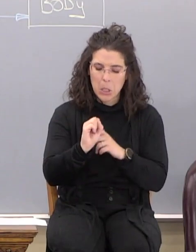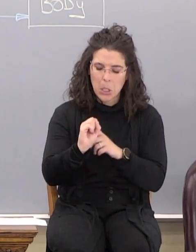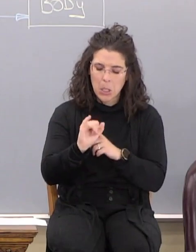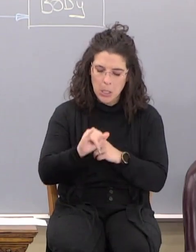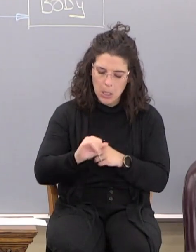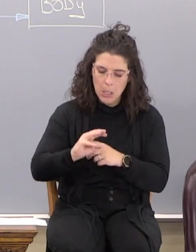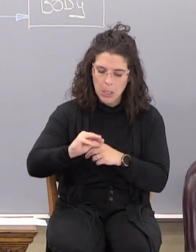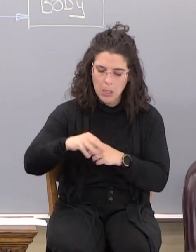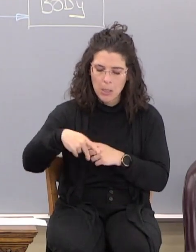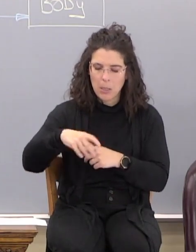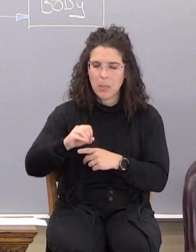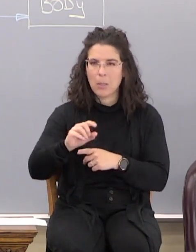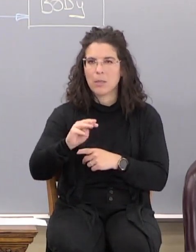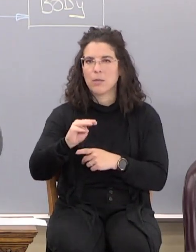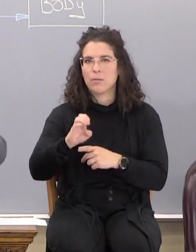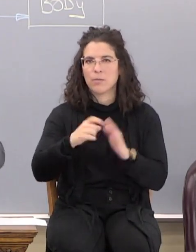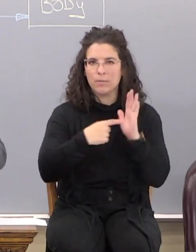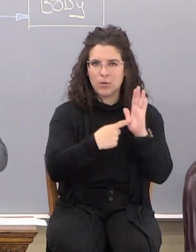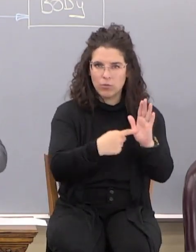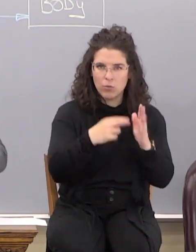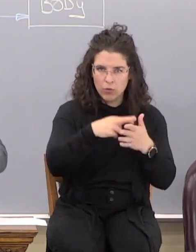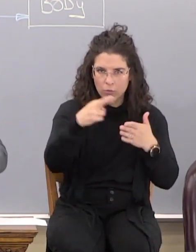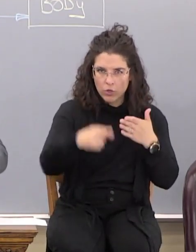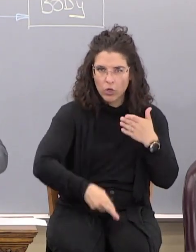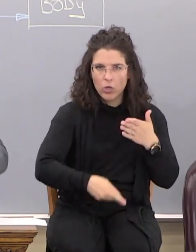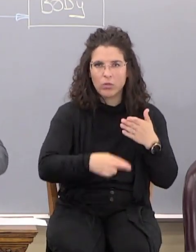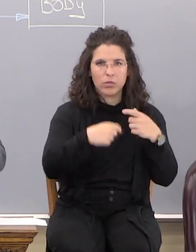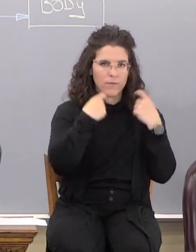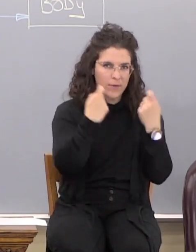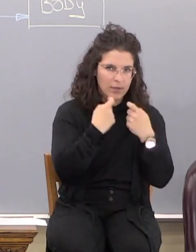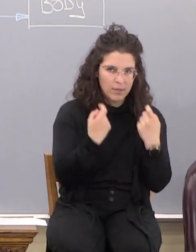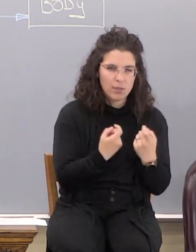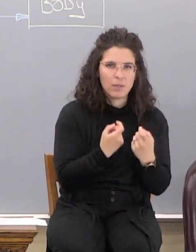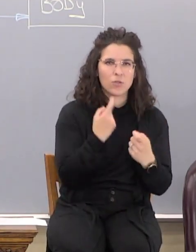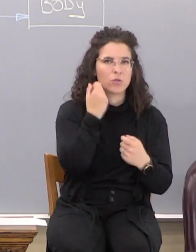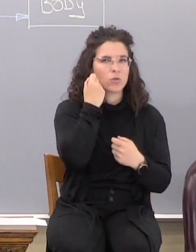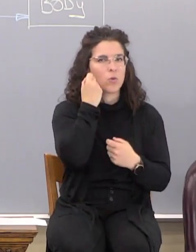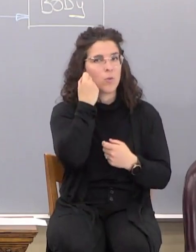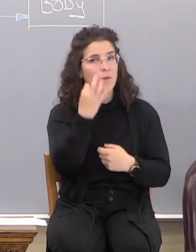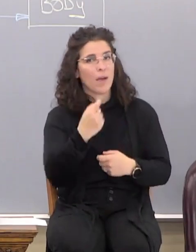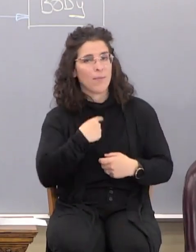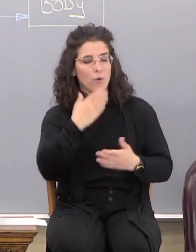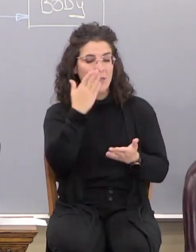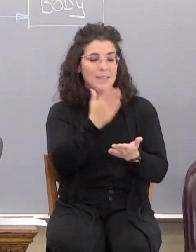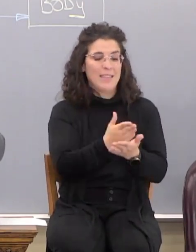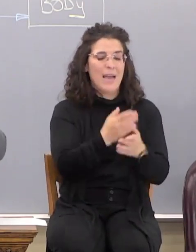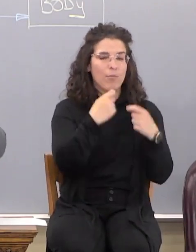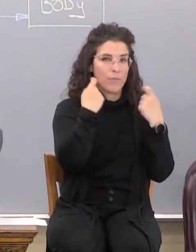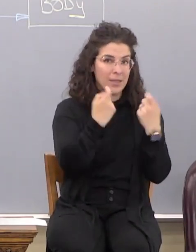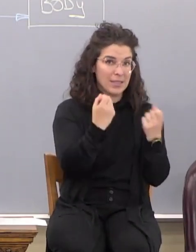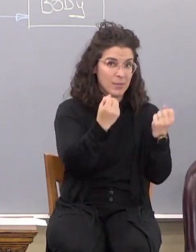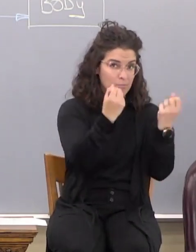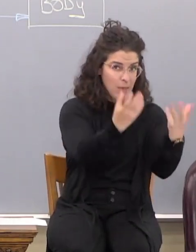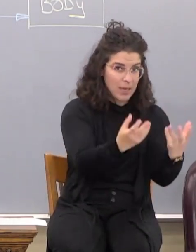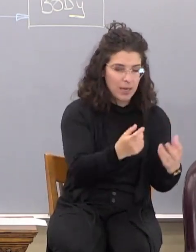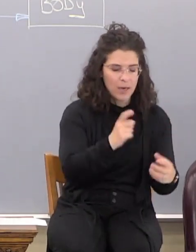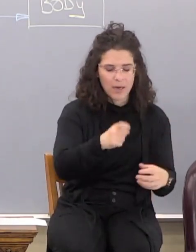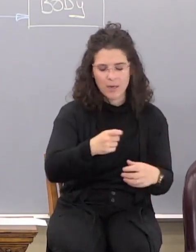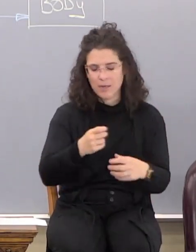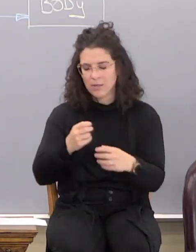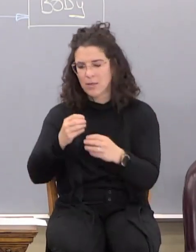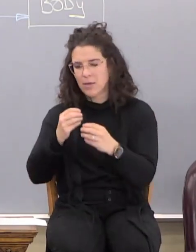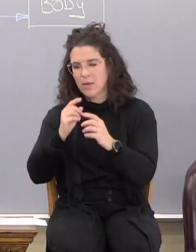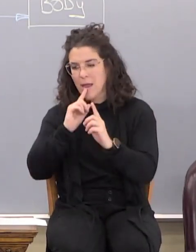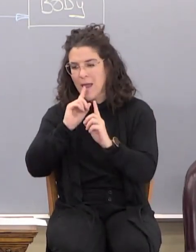symptoms. Sins are the result of the sin. So if I'm going to stop the sins, I need to deal with the source